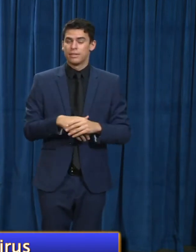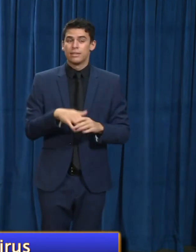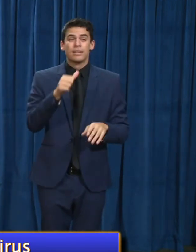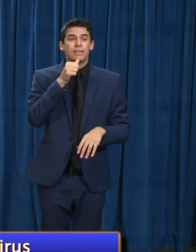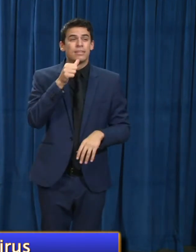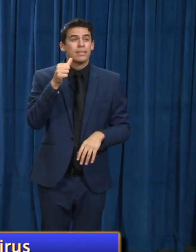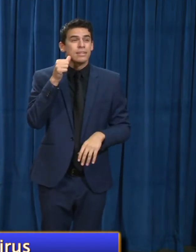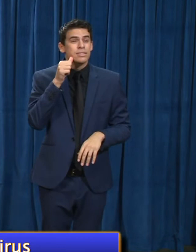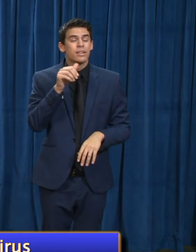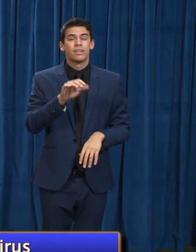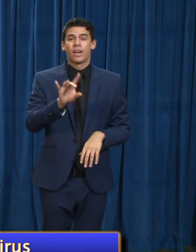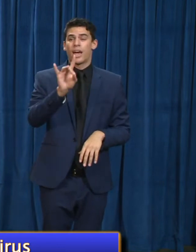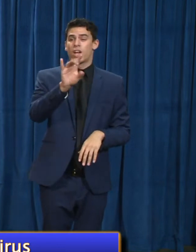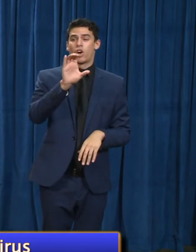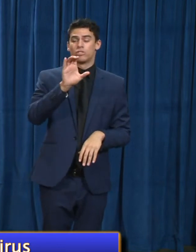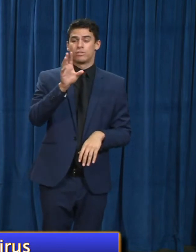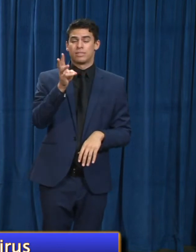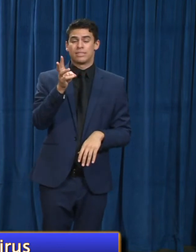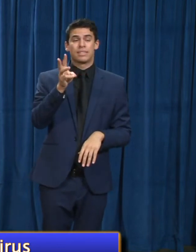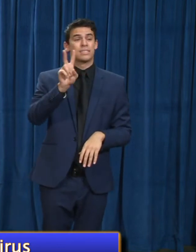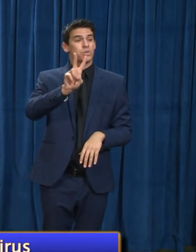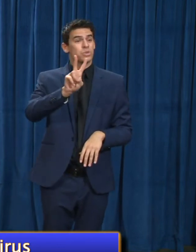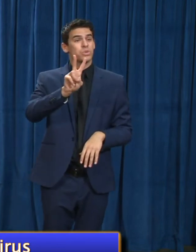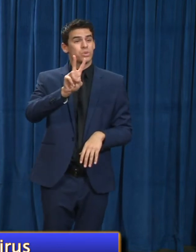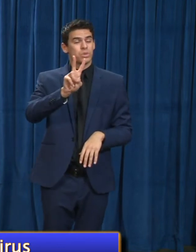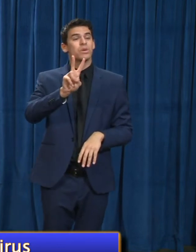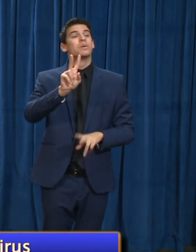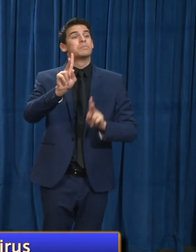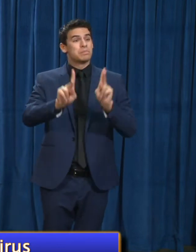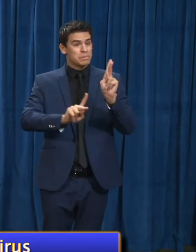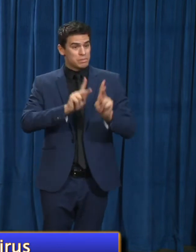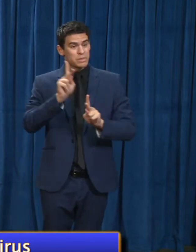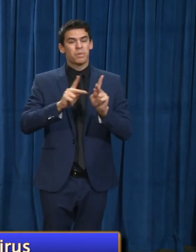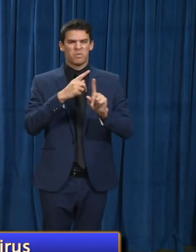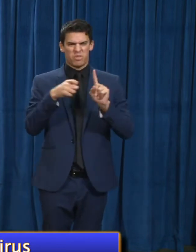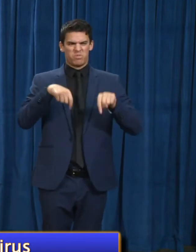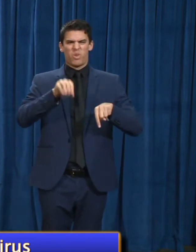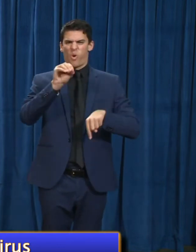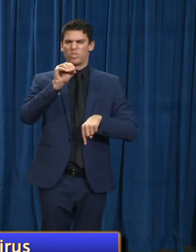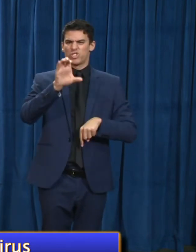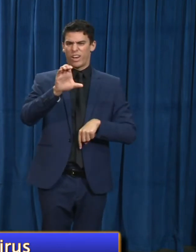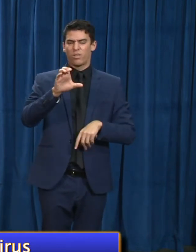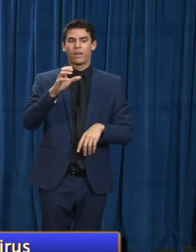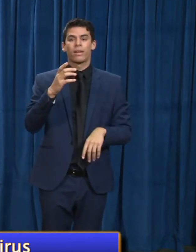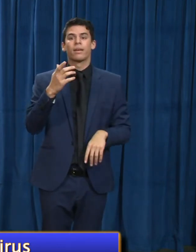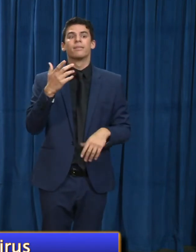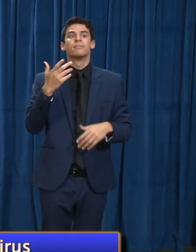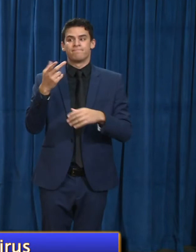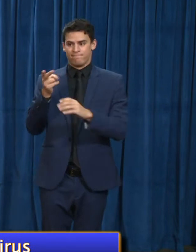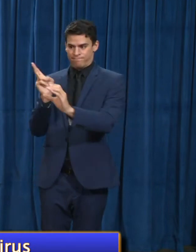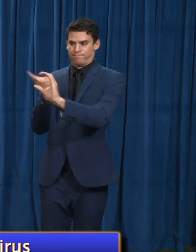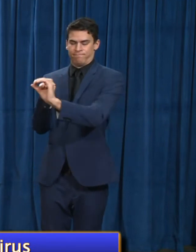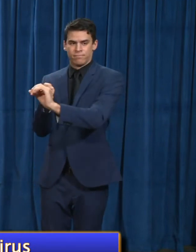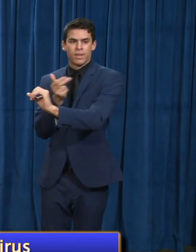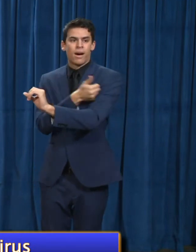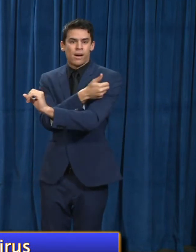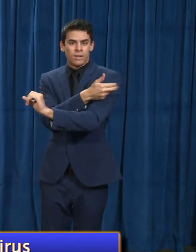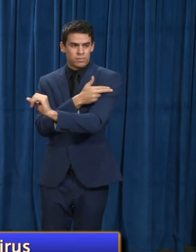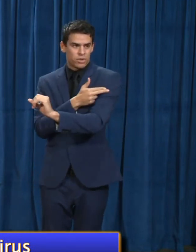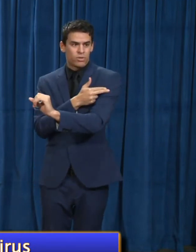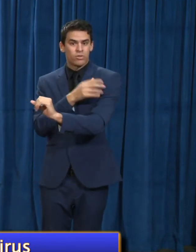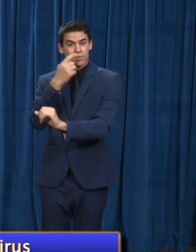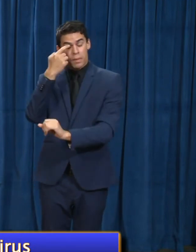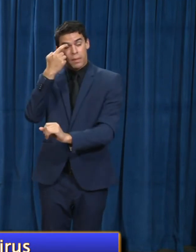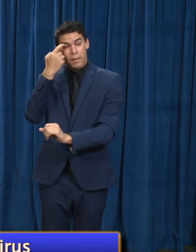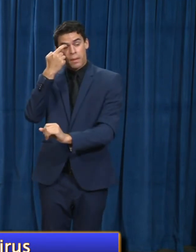Yesterday, they have 162 residents of our county that were hospitalized. And if you remember, this number